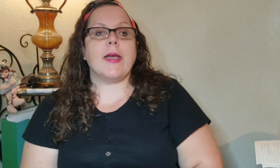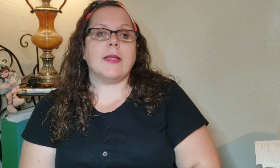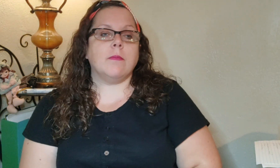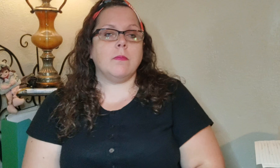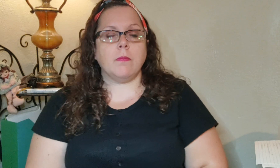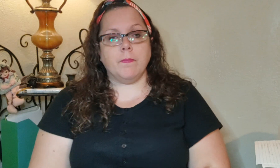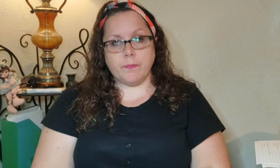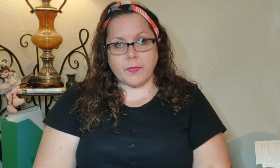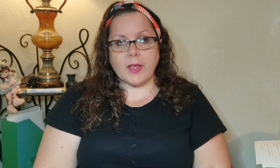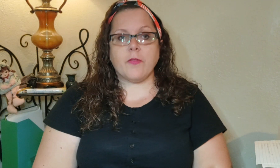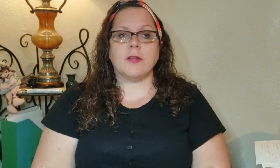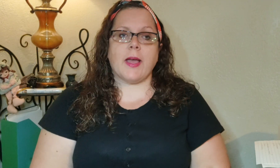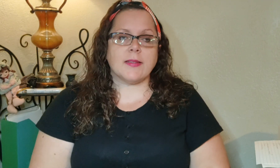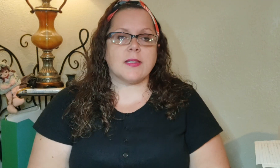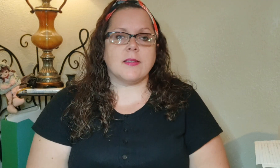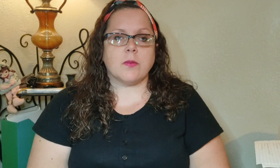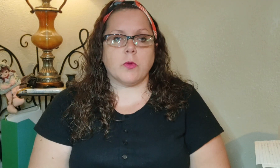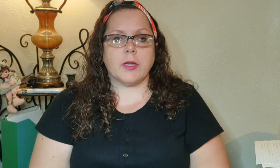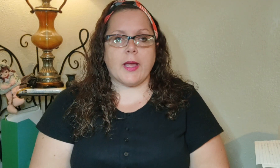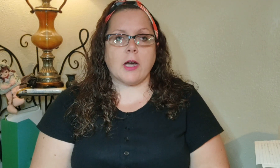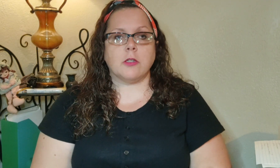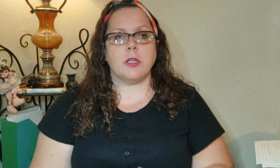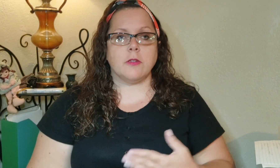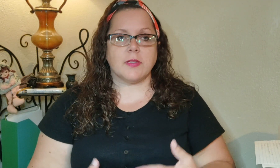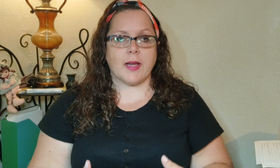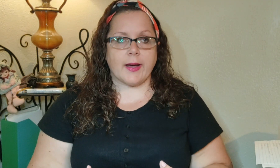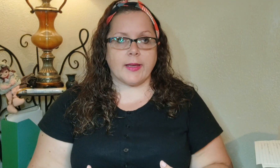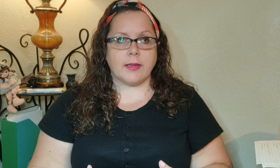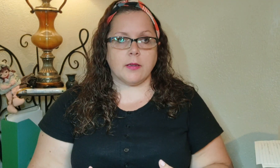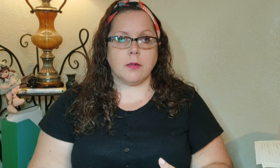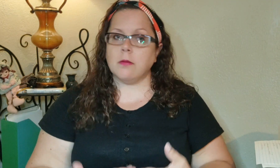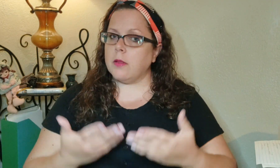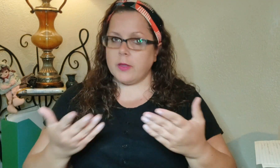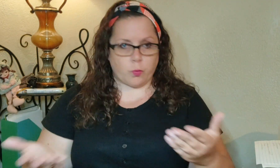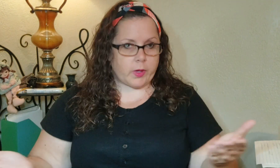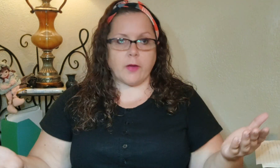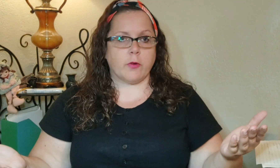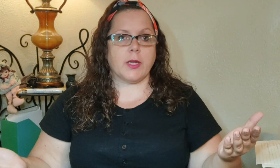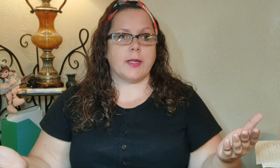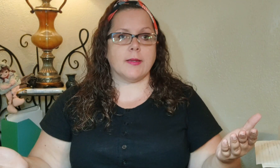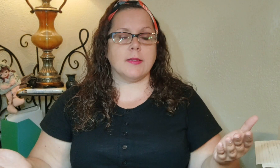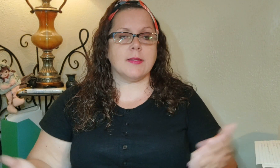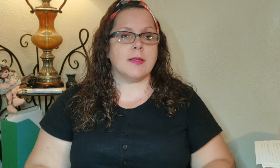And if you're asking someone, how do you sign, and then whatever it is,